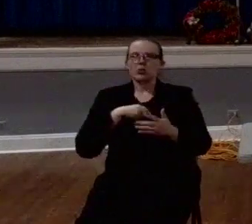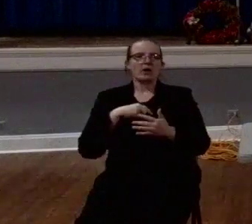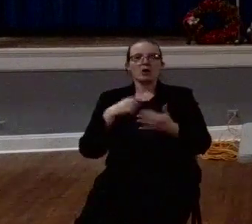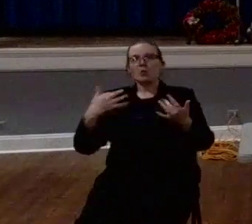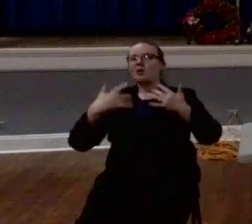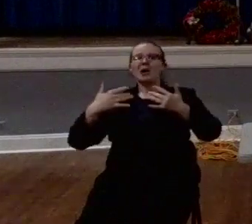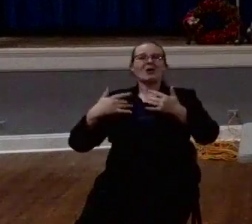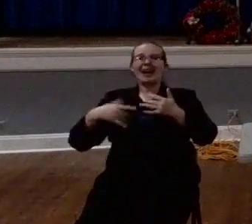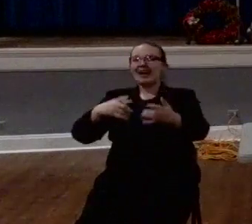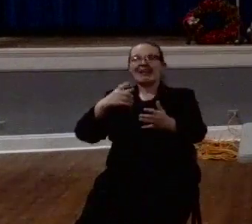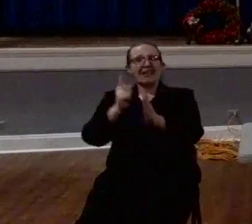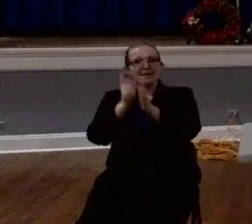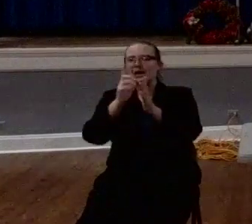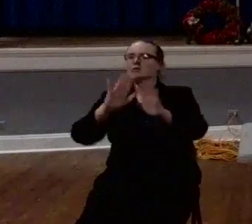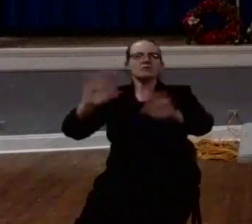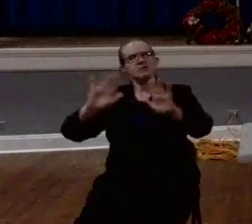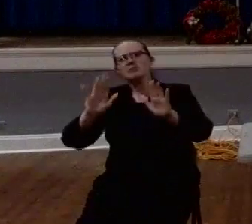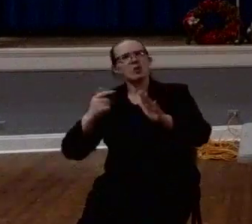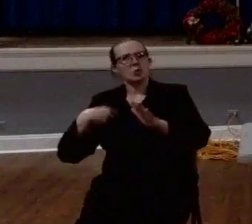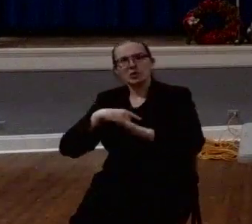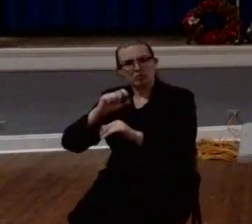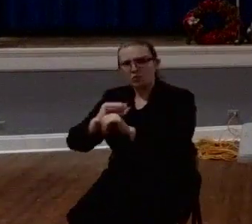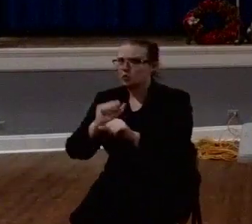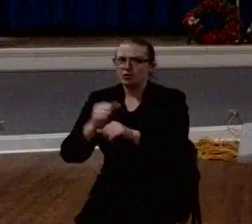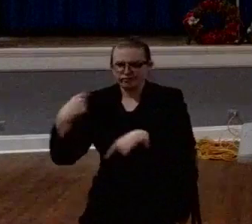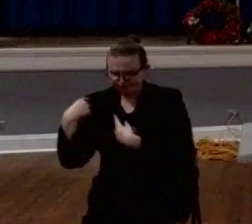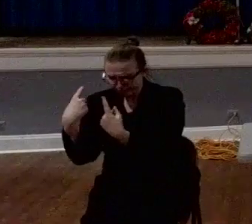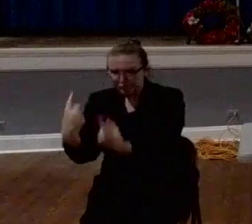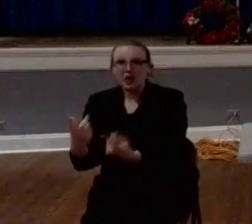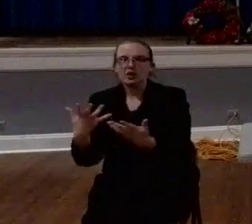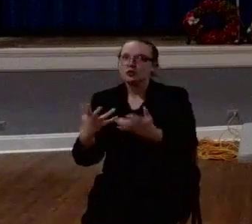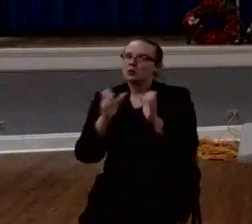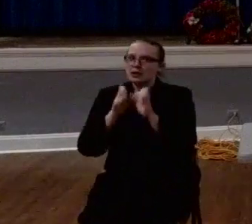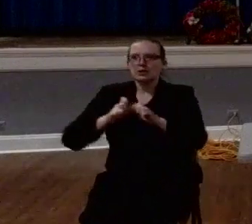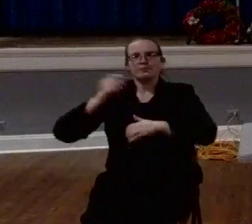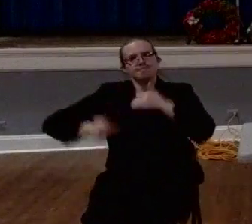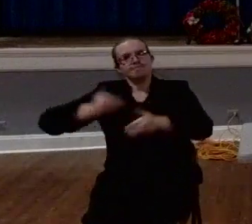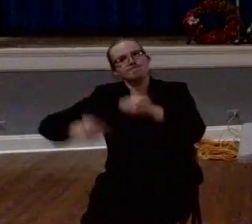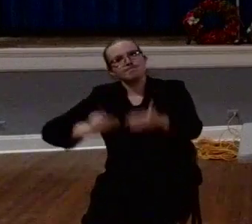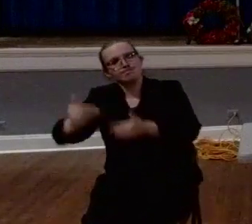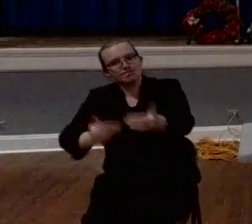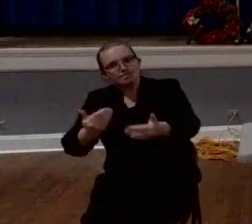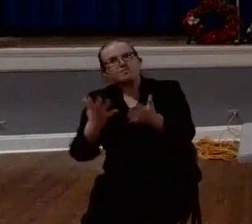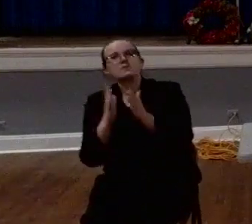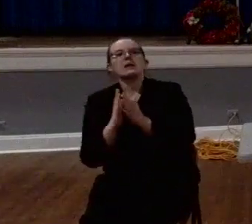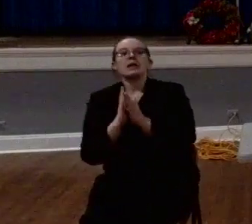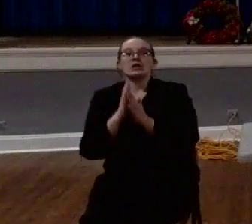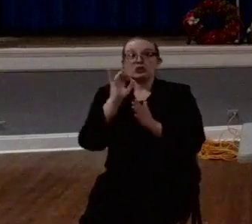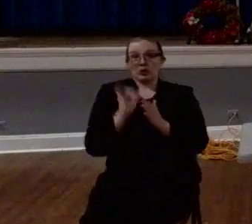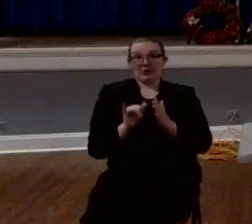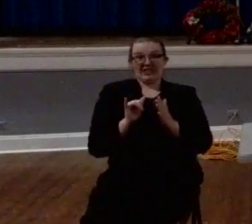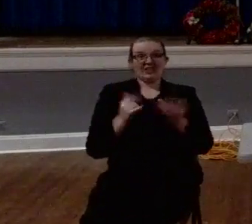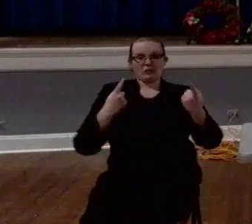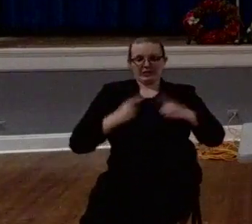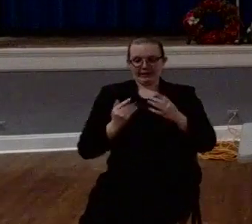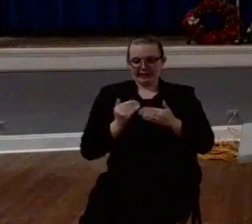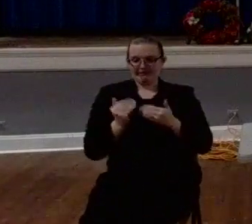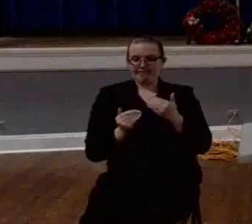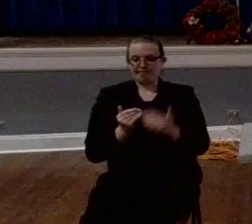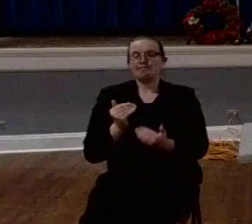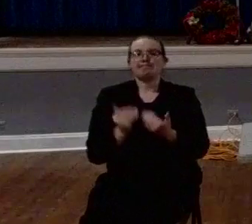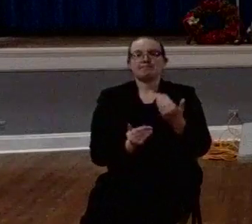is done to start that, because we want to continue the momentum. So that's kind of the immediate next steps and